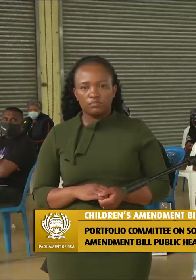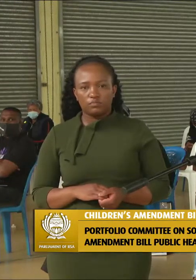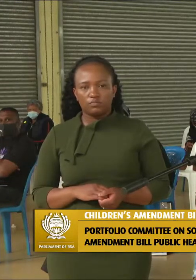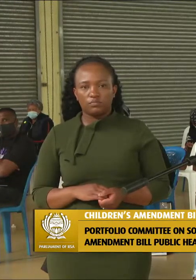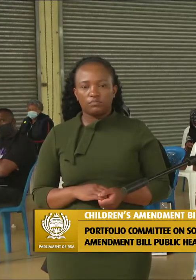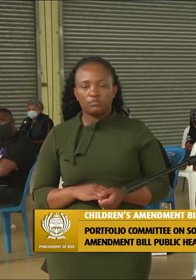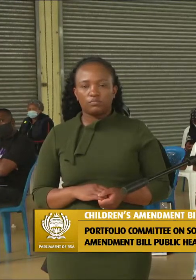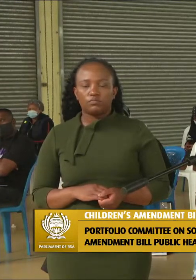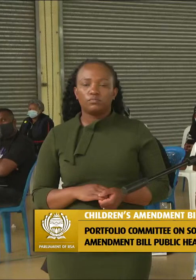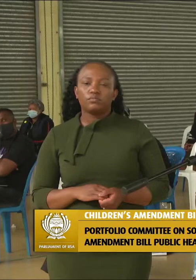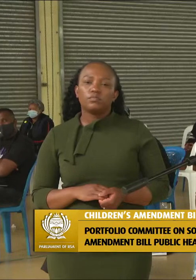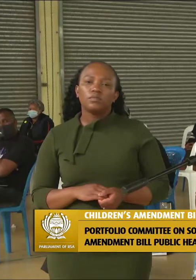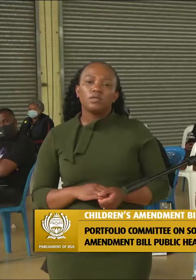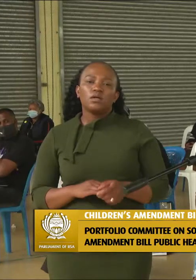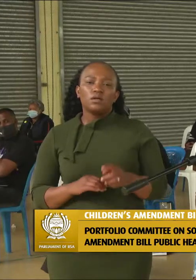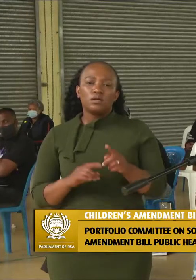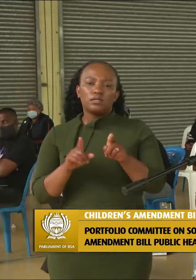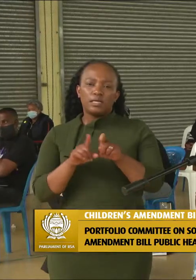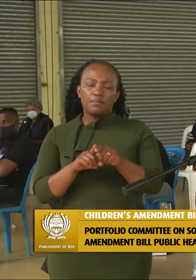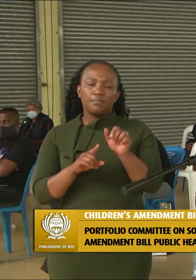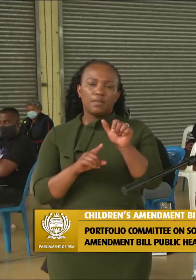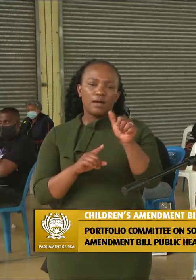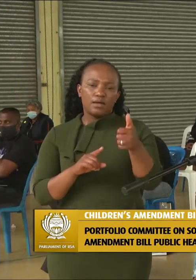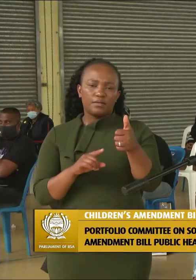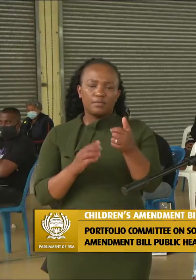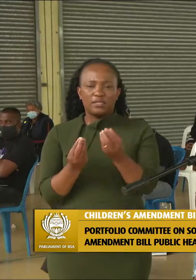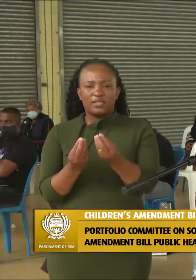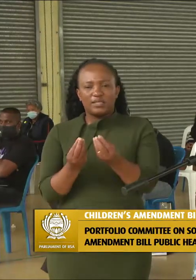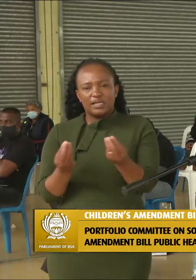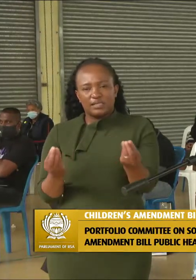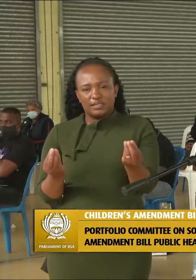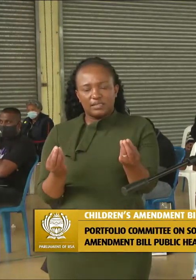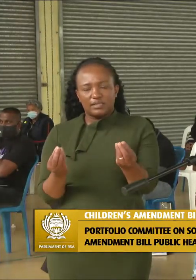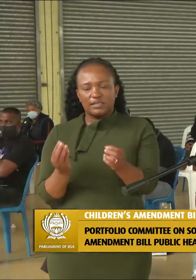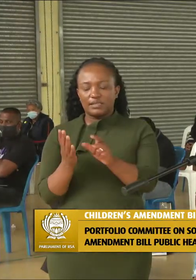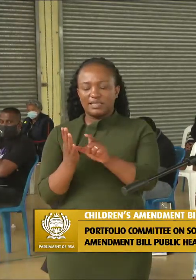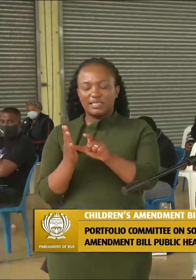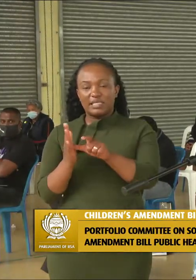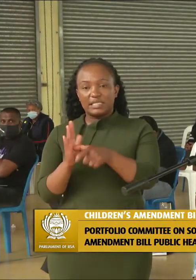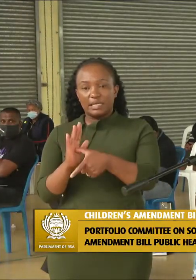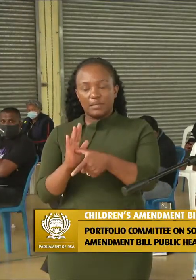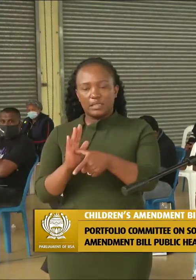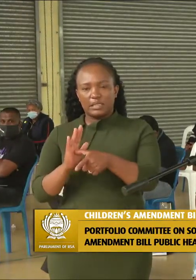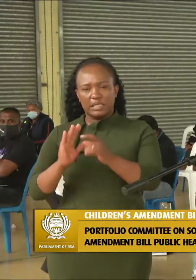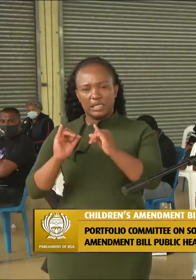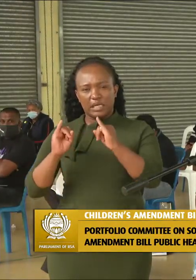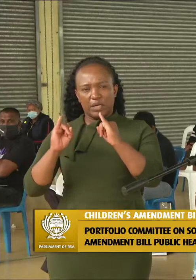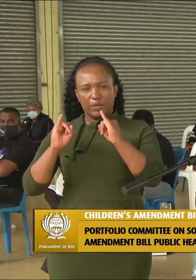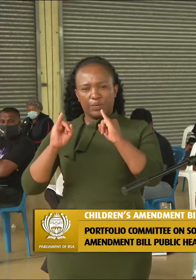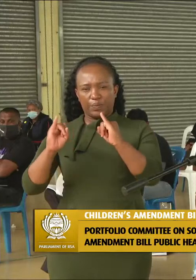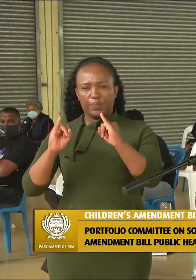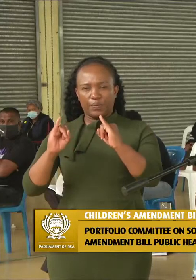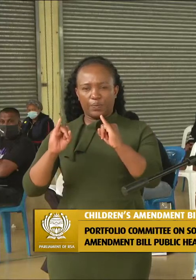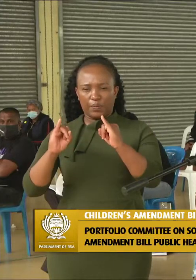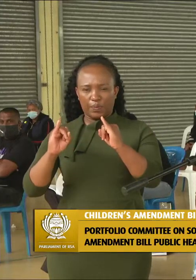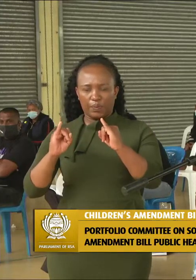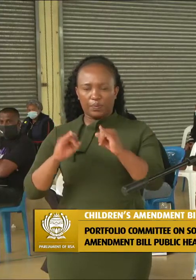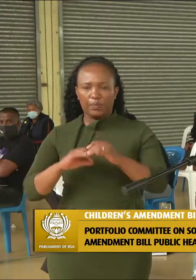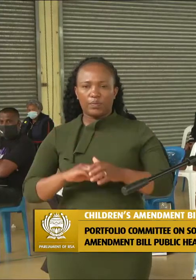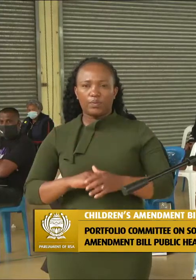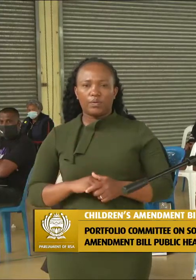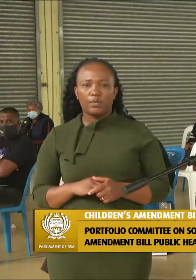abanama severe disabilities. And we have kids who have severe disabilities. Labo ilaba